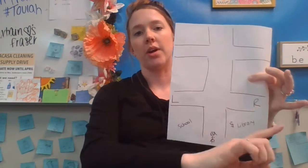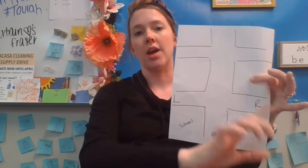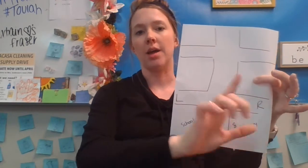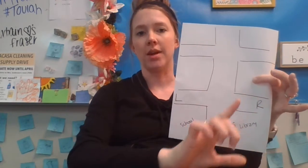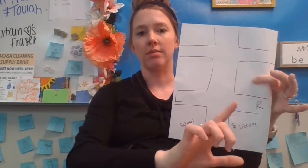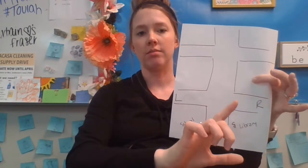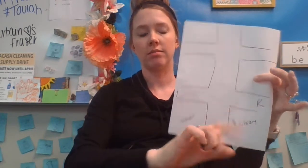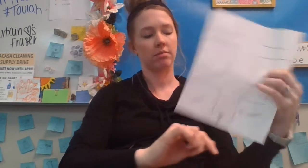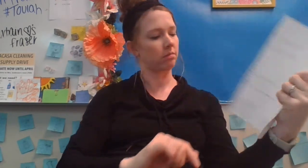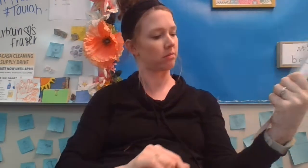library on my,